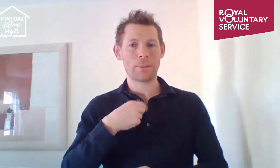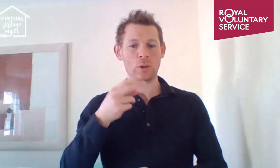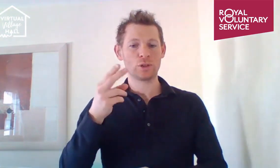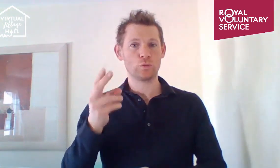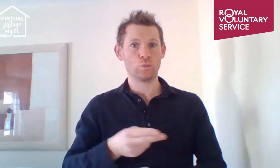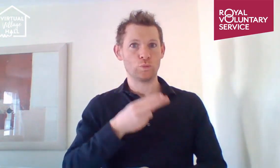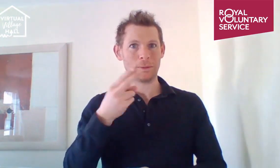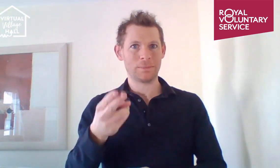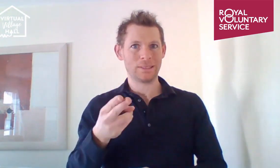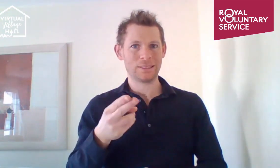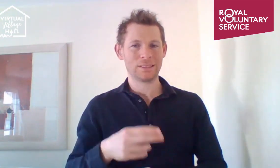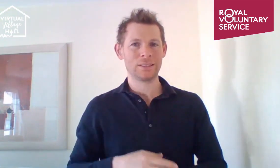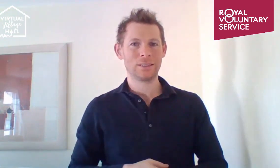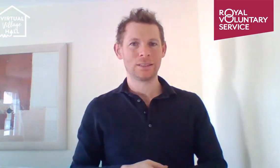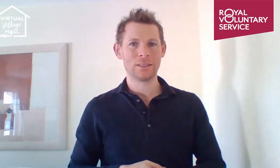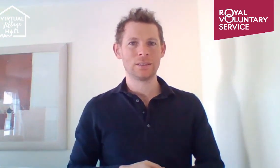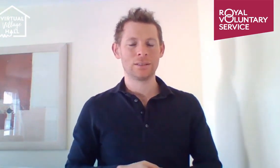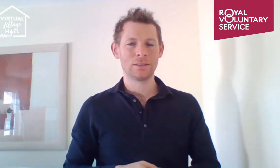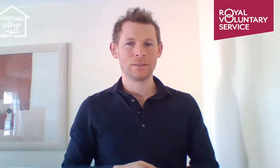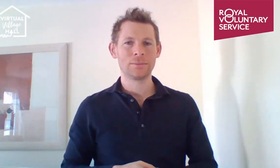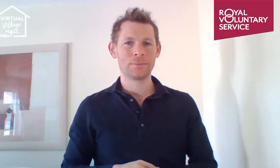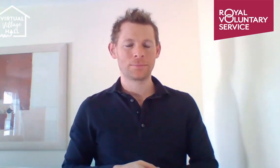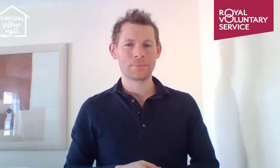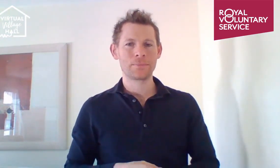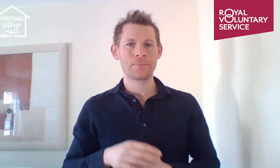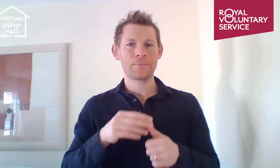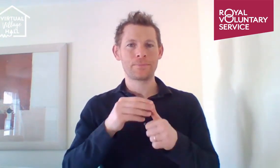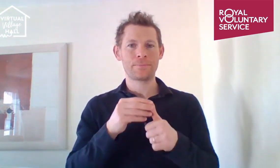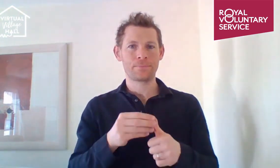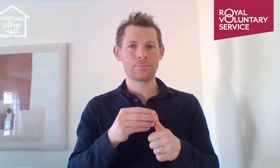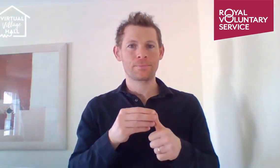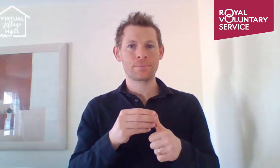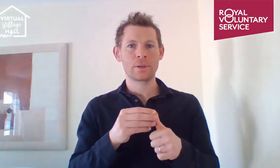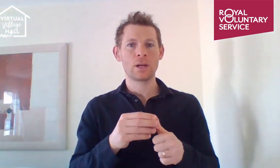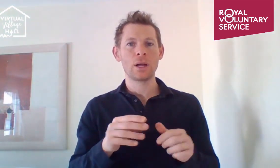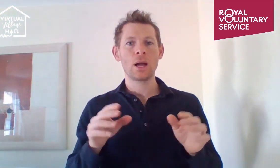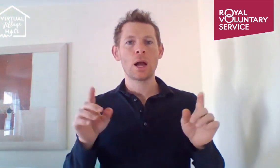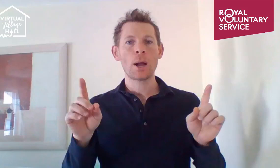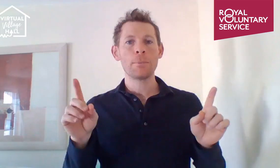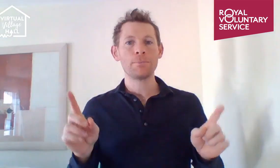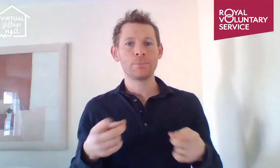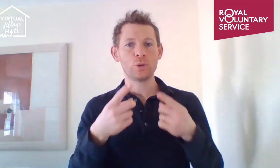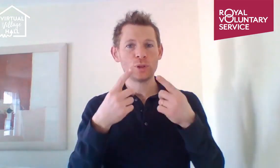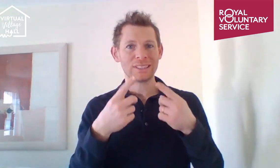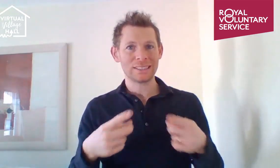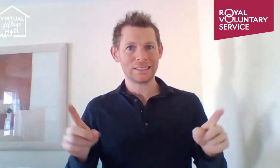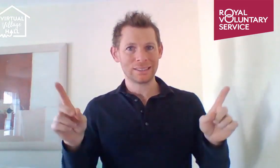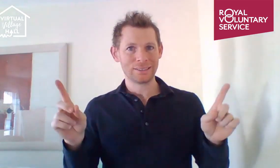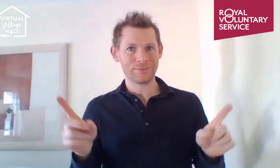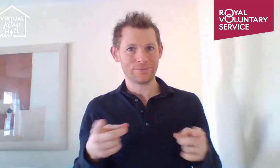Okay, we'll repeat those signs. So number one,